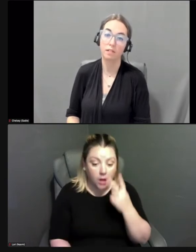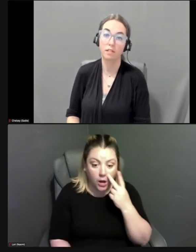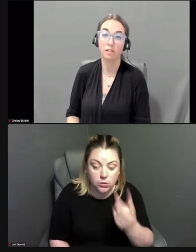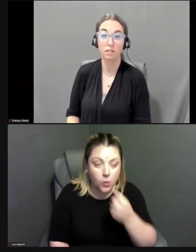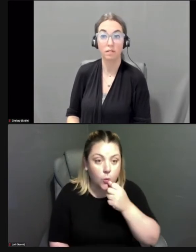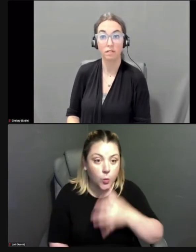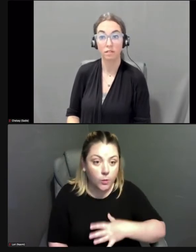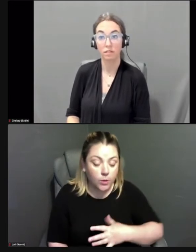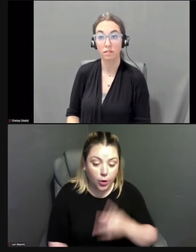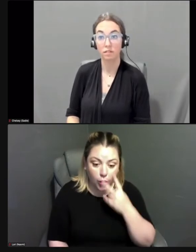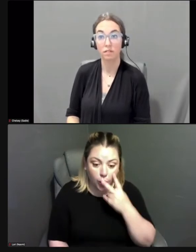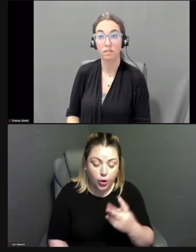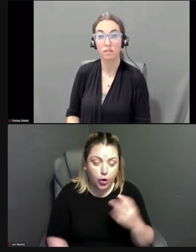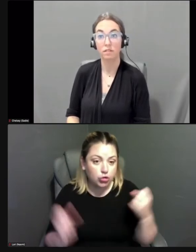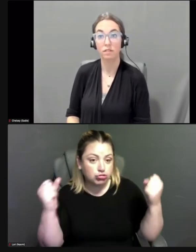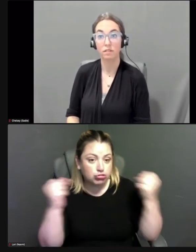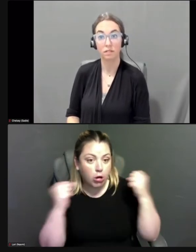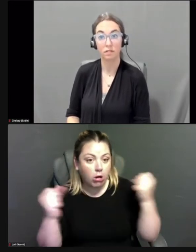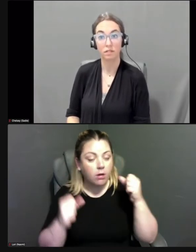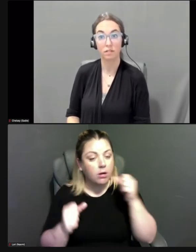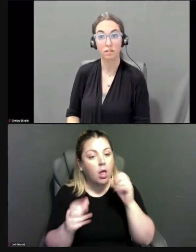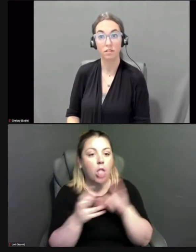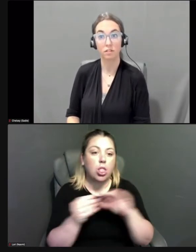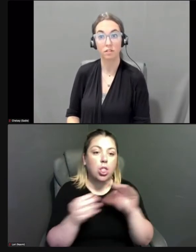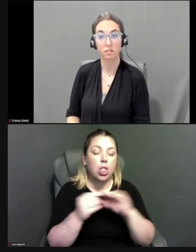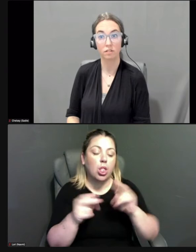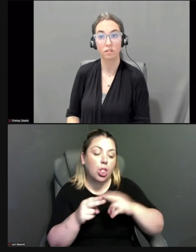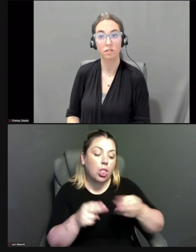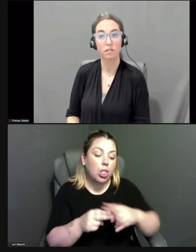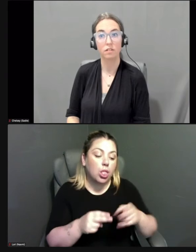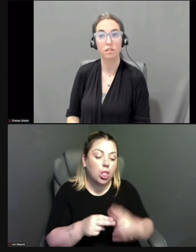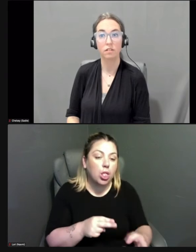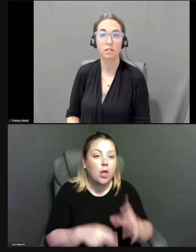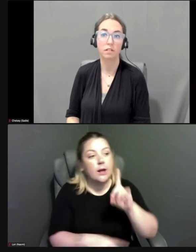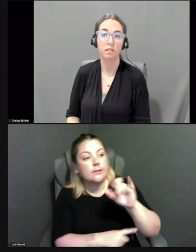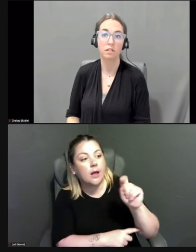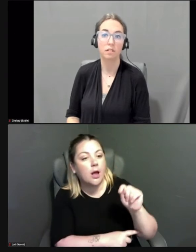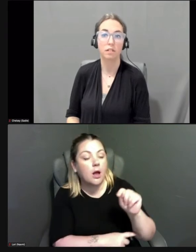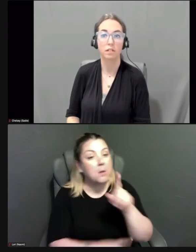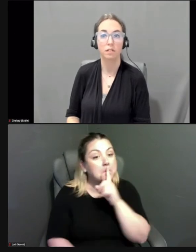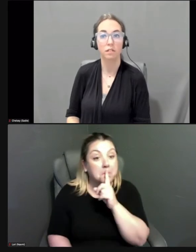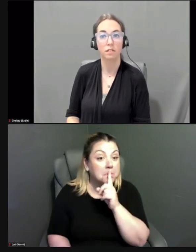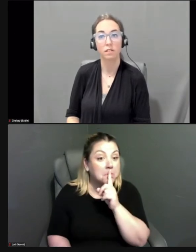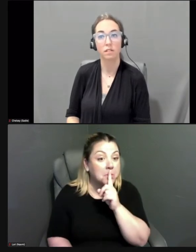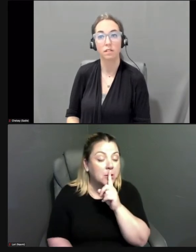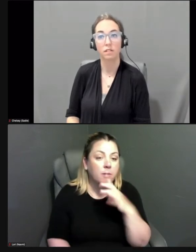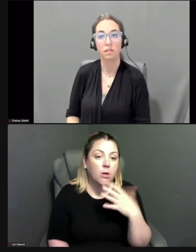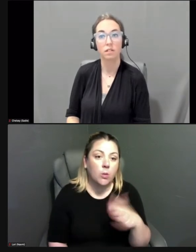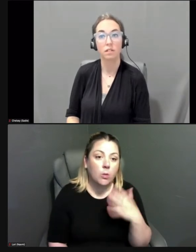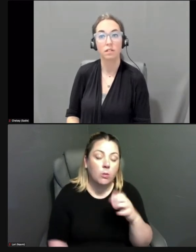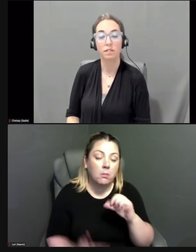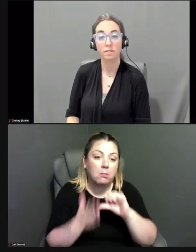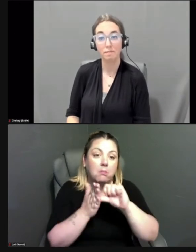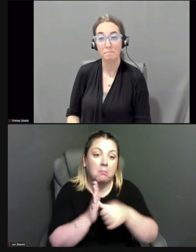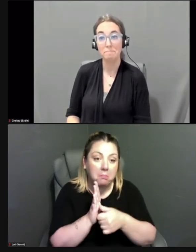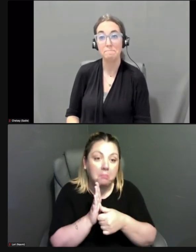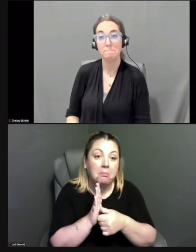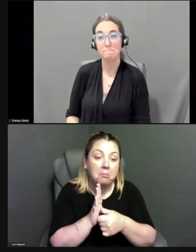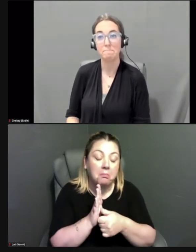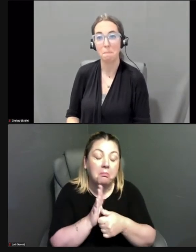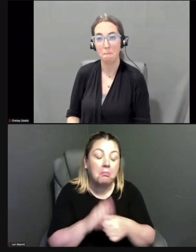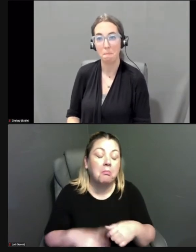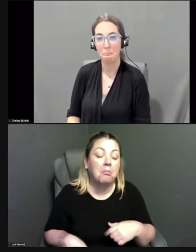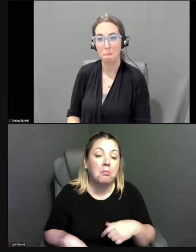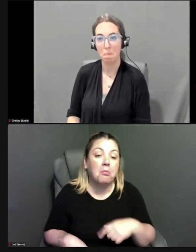strong and wasn't talking about weight loss or diets or anything like that. And it really, really stuck with me. And